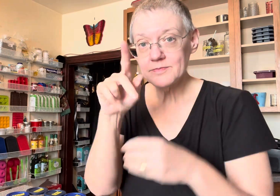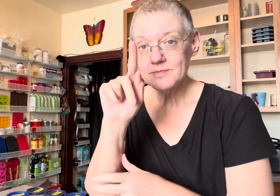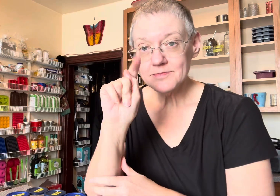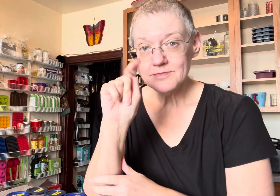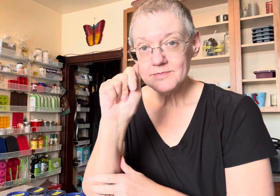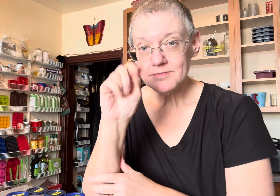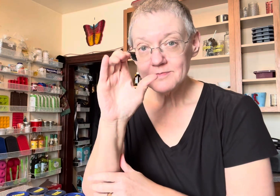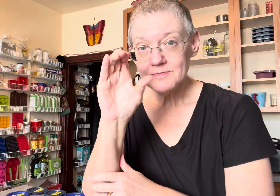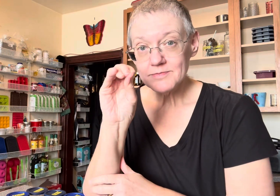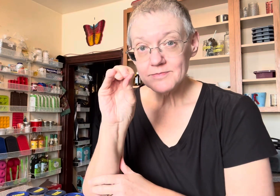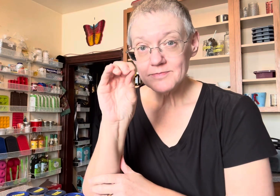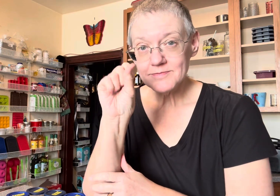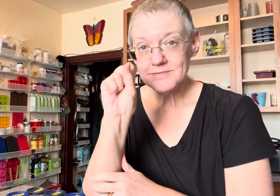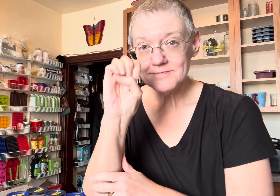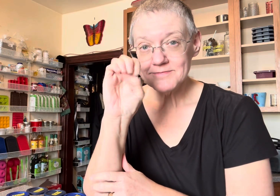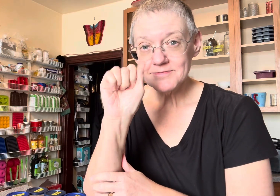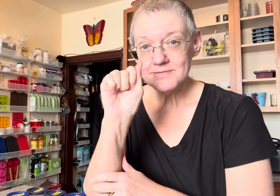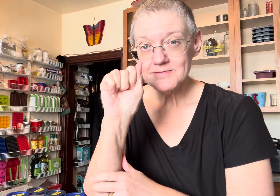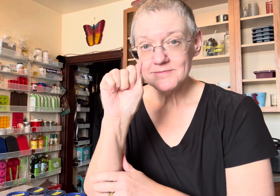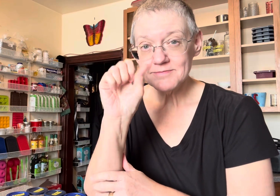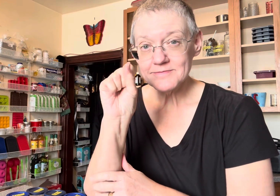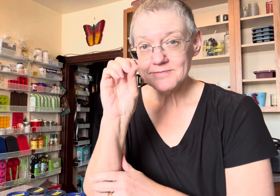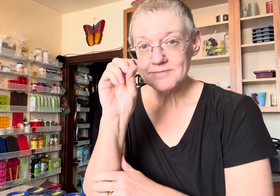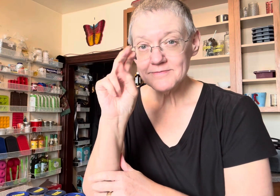you about taco seasoning.